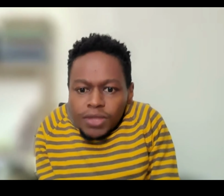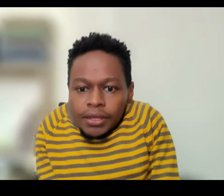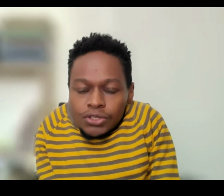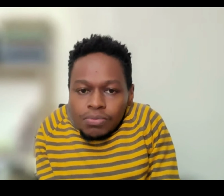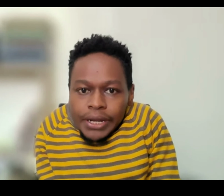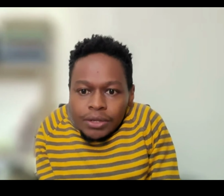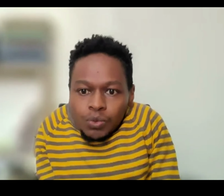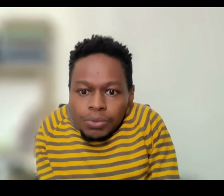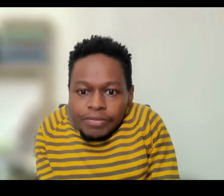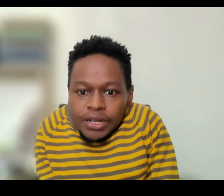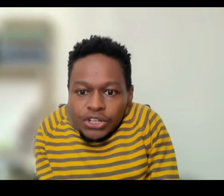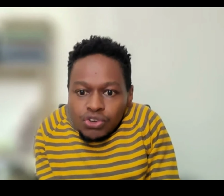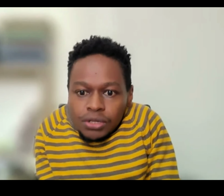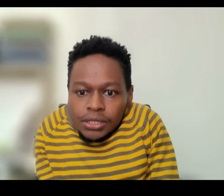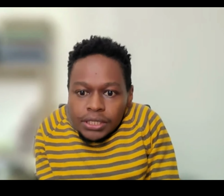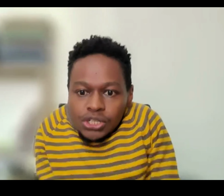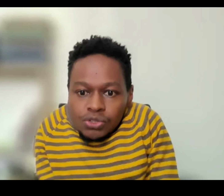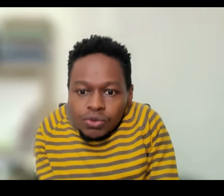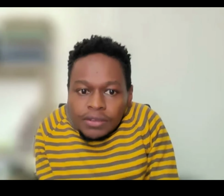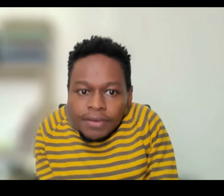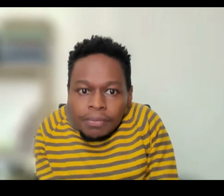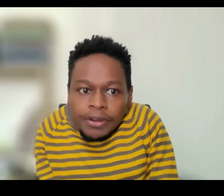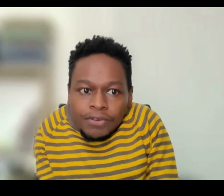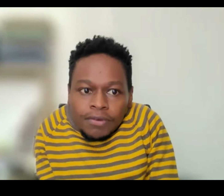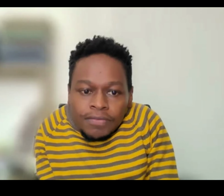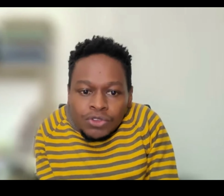So mine will be very short, just to give a brief overview